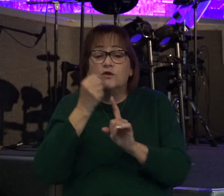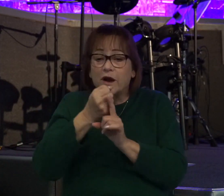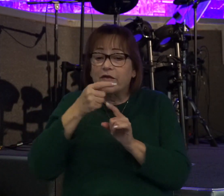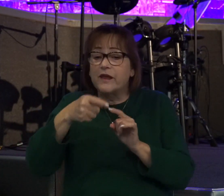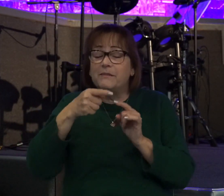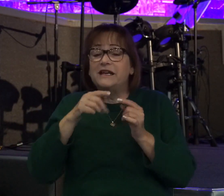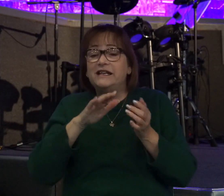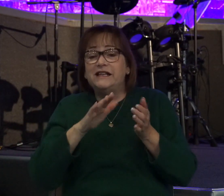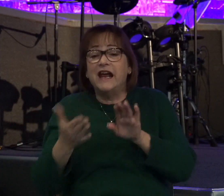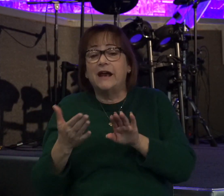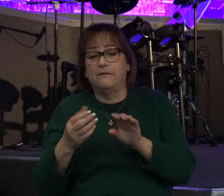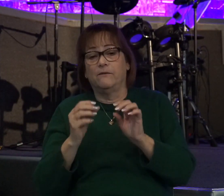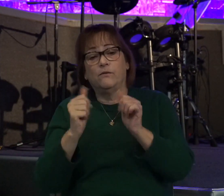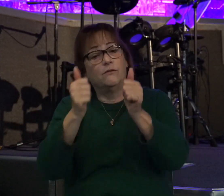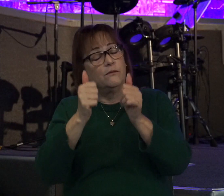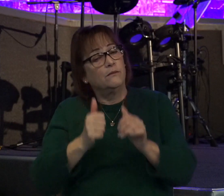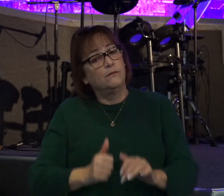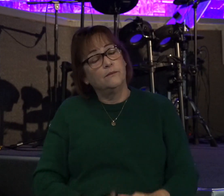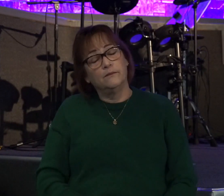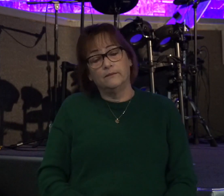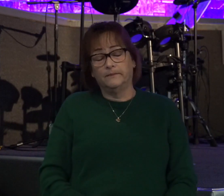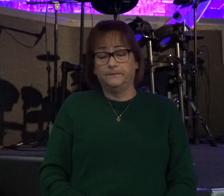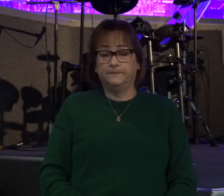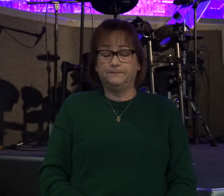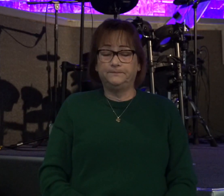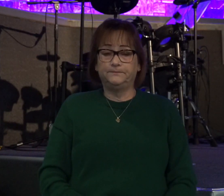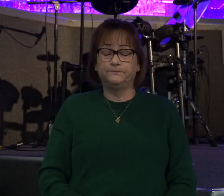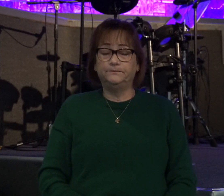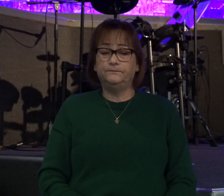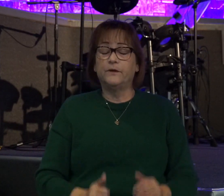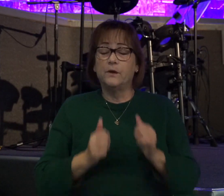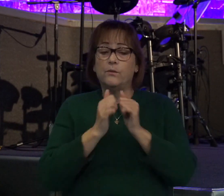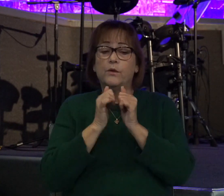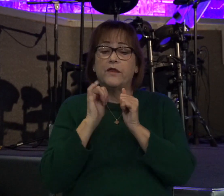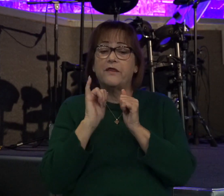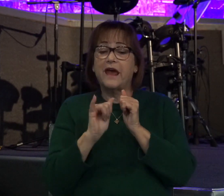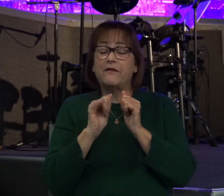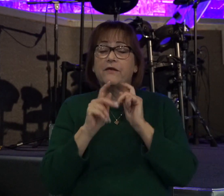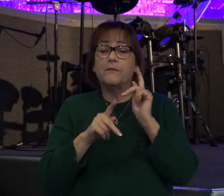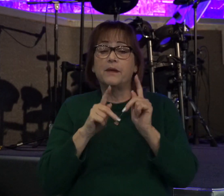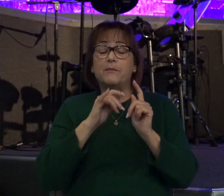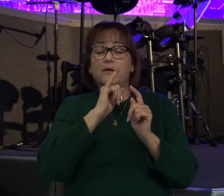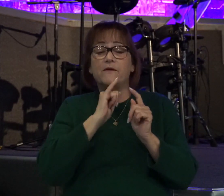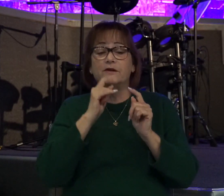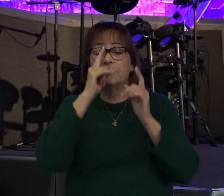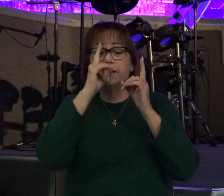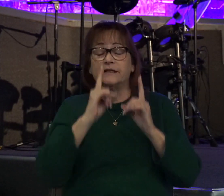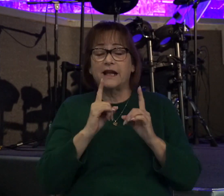right there. And at that, the people of Israel decided to send the Ark away.